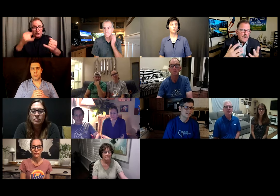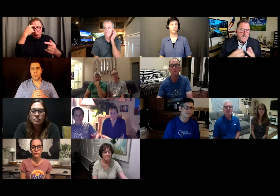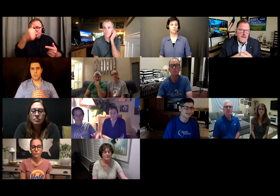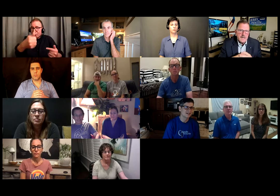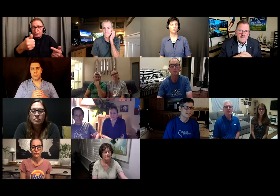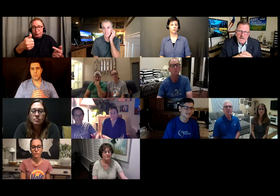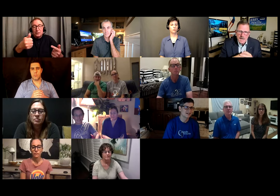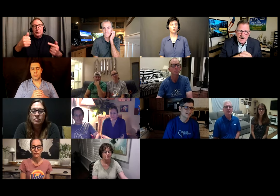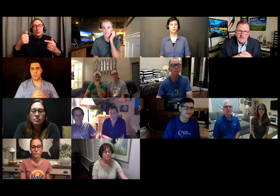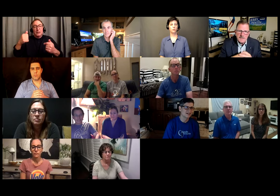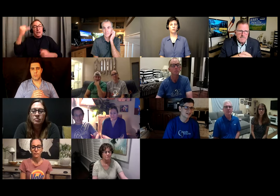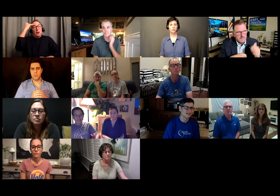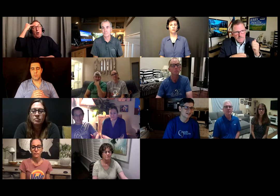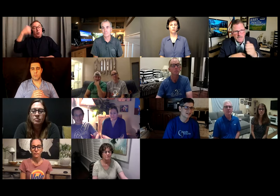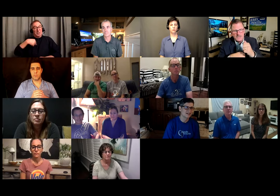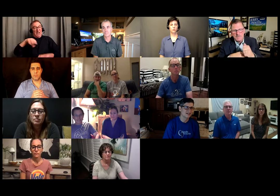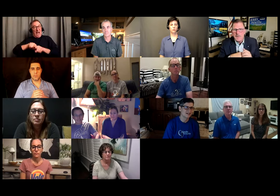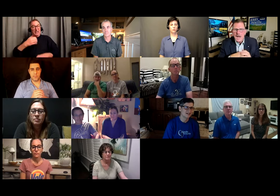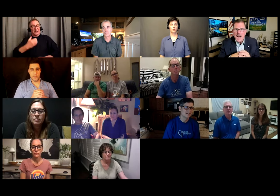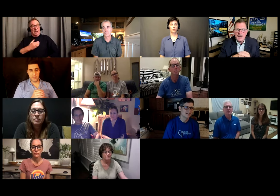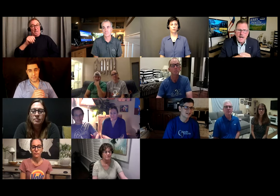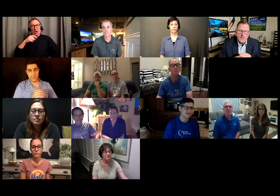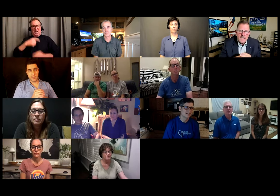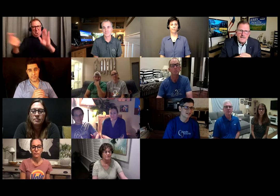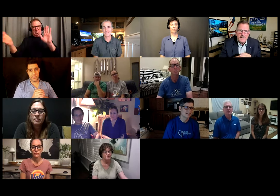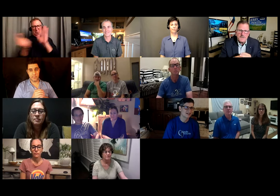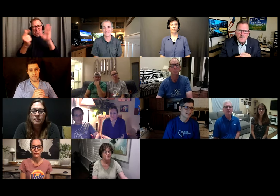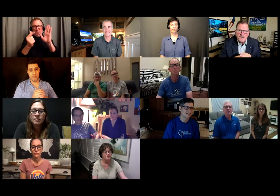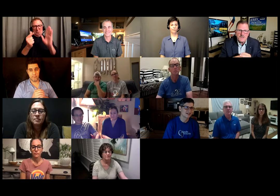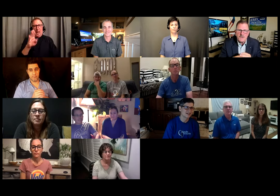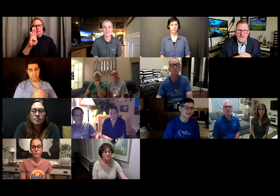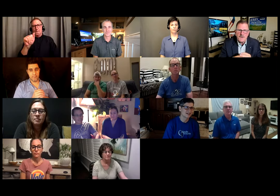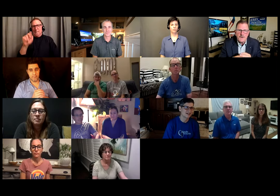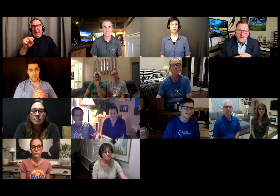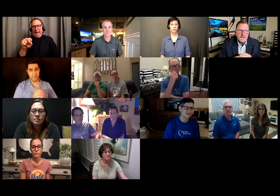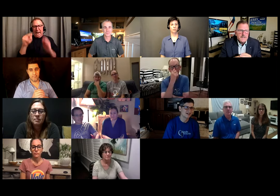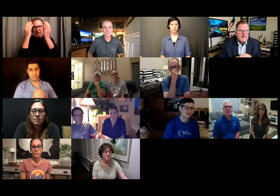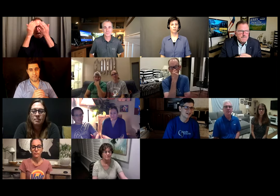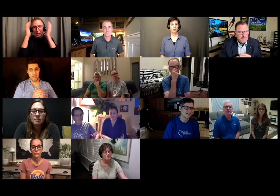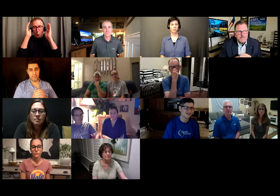what we would gain if I came out and said, let's ban Halloween. It's just another,